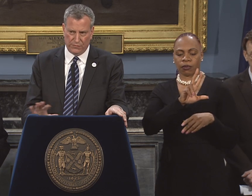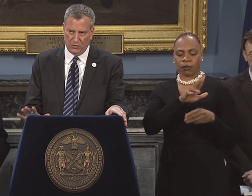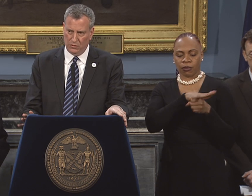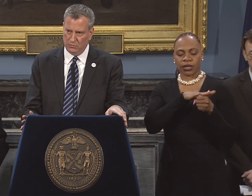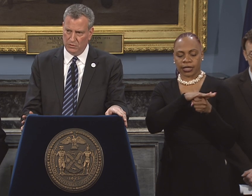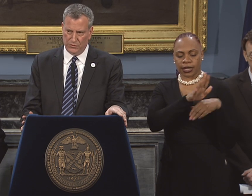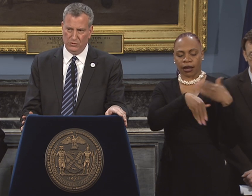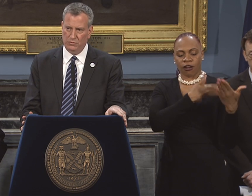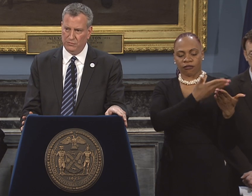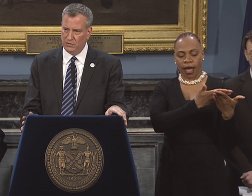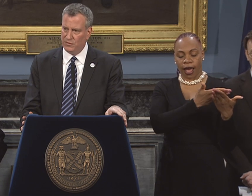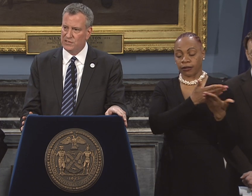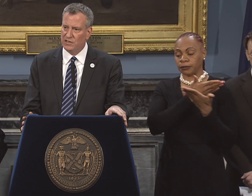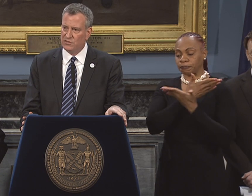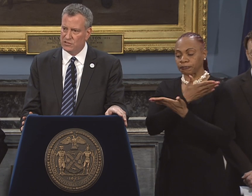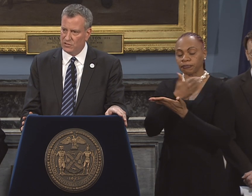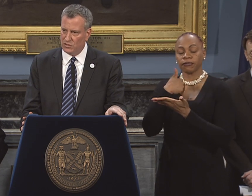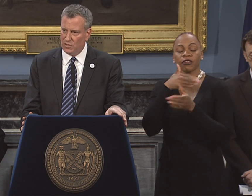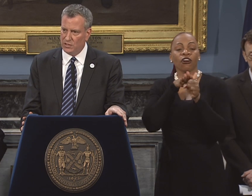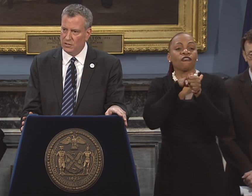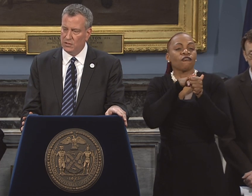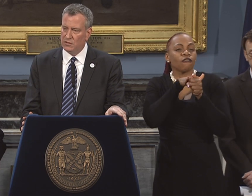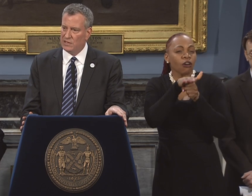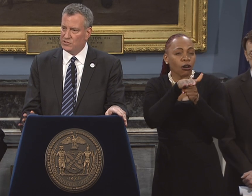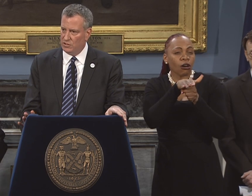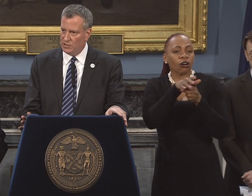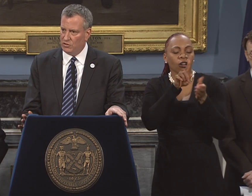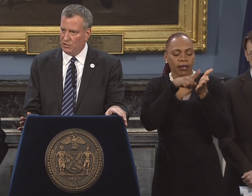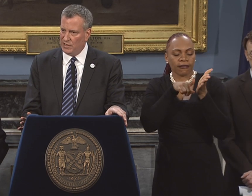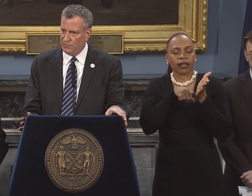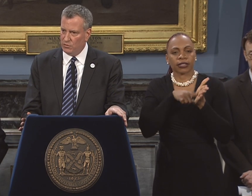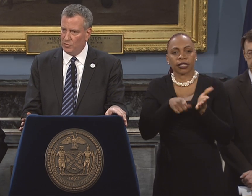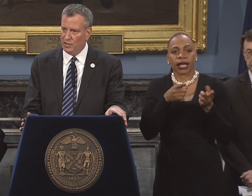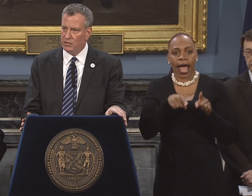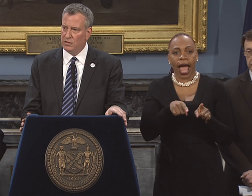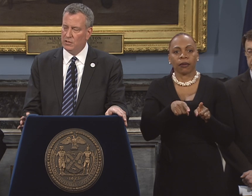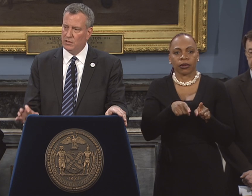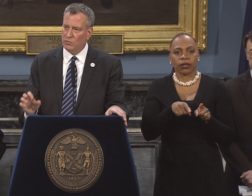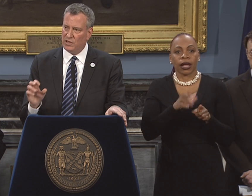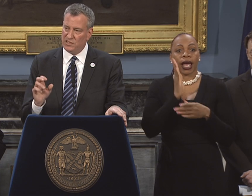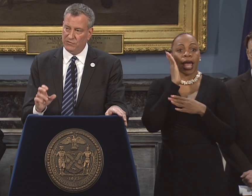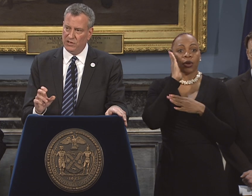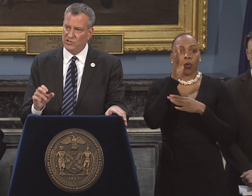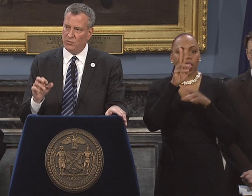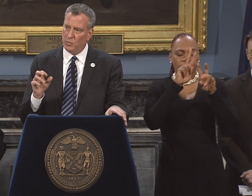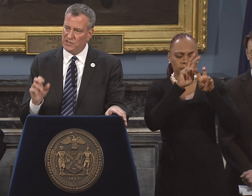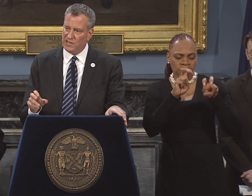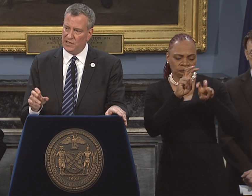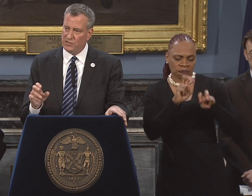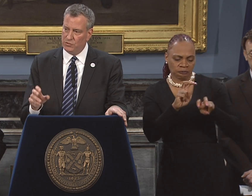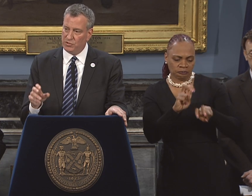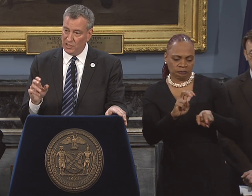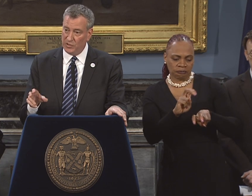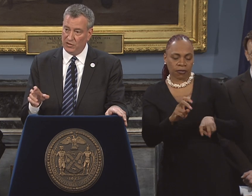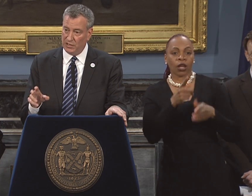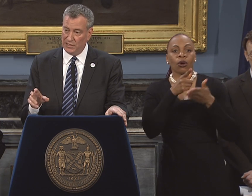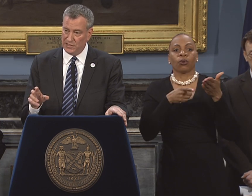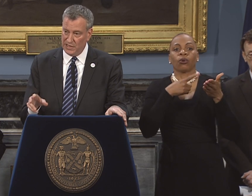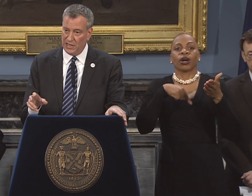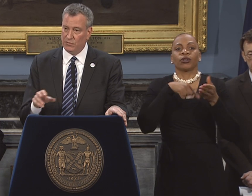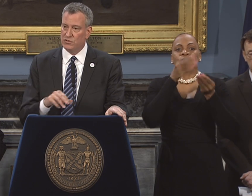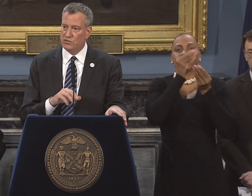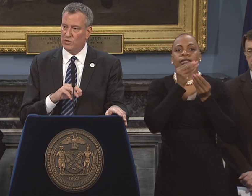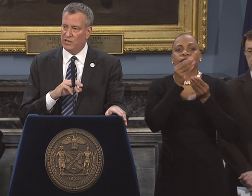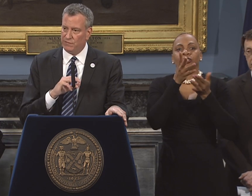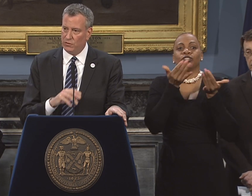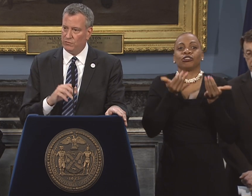there's a full review, full investigation that's going to go on. That's going to look at all that formally. I want to differentiate what we say to you preliminarily